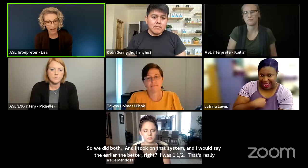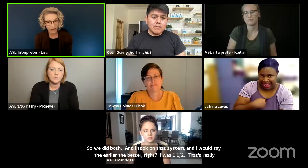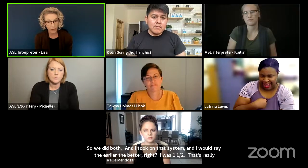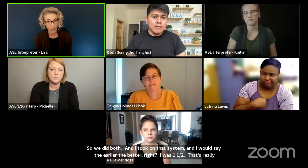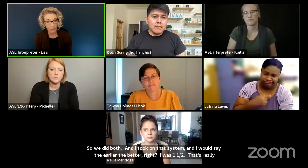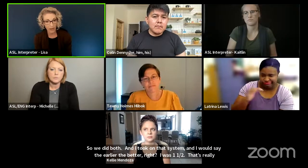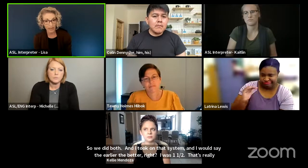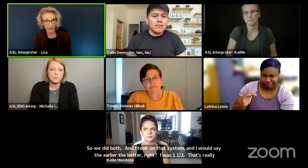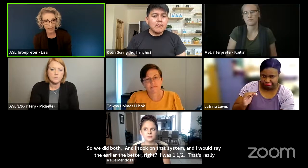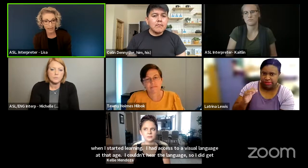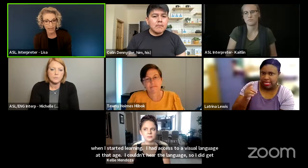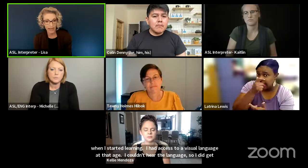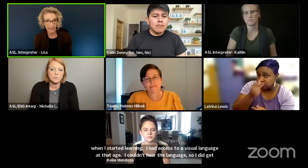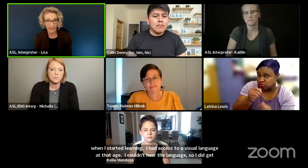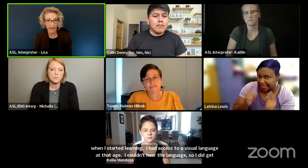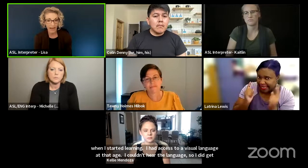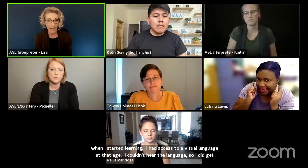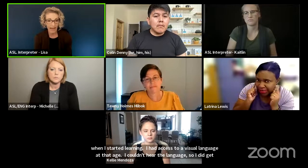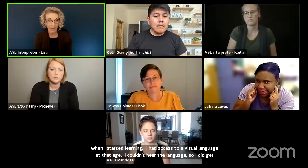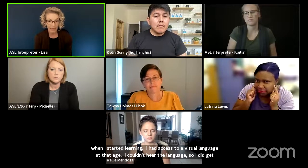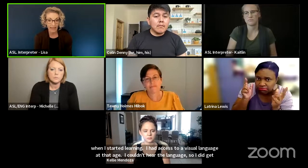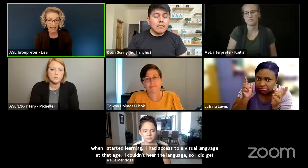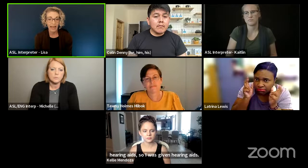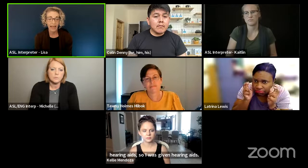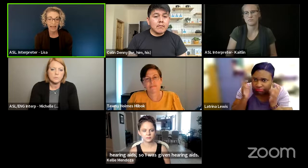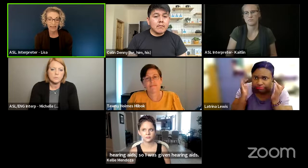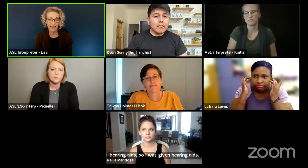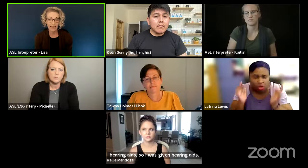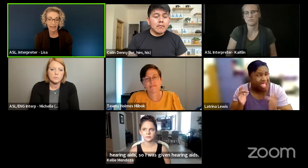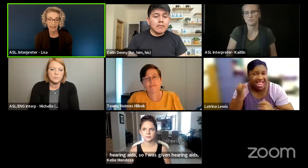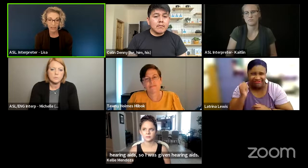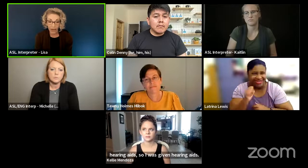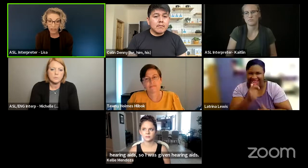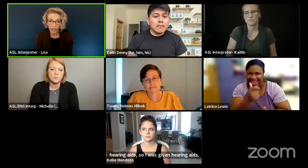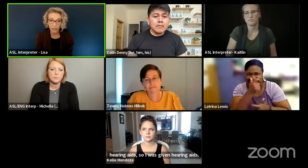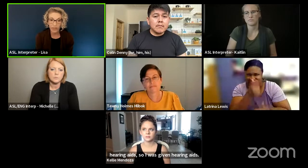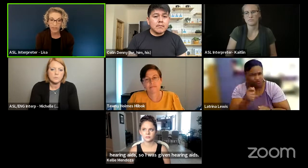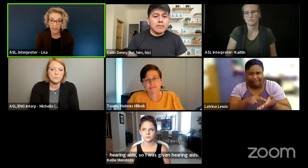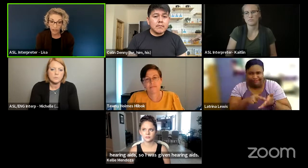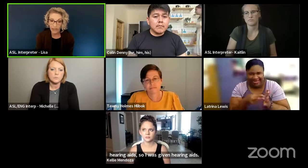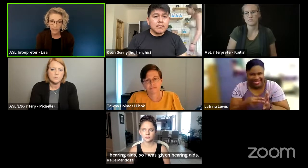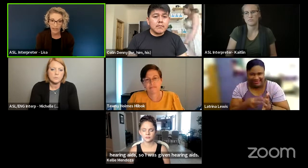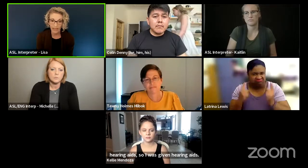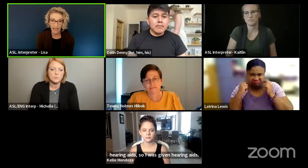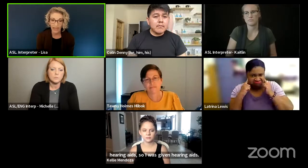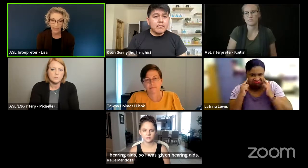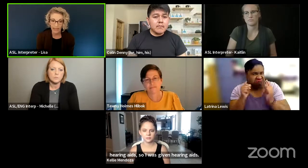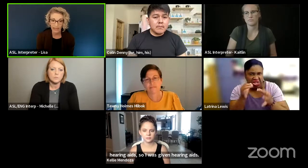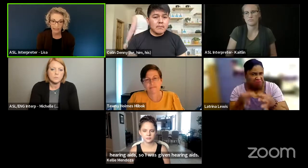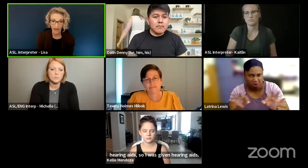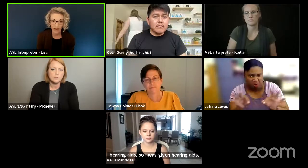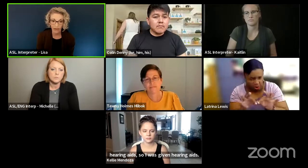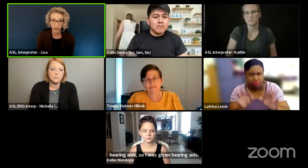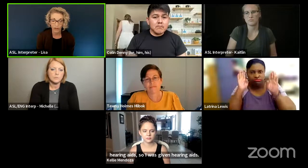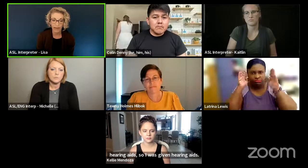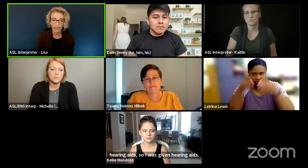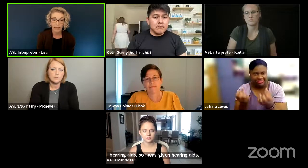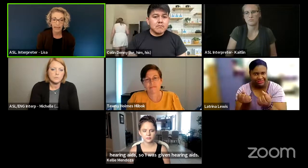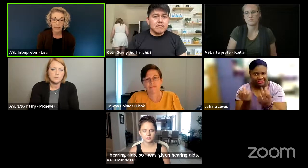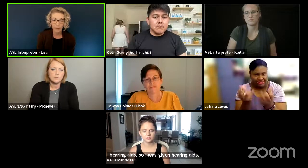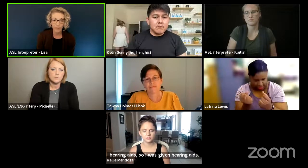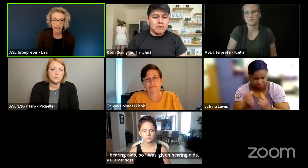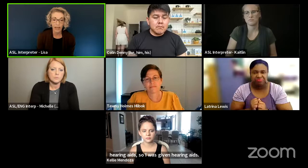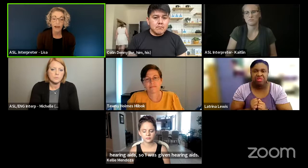in sound, and my parents emphasized that I, as a youngster, was interested in sound,